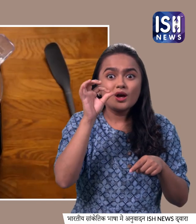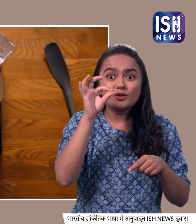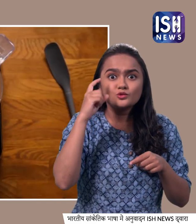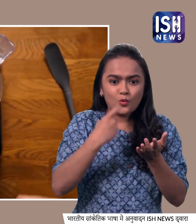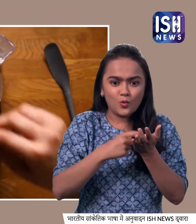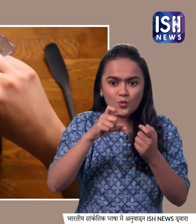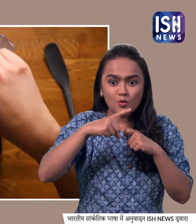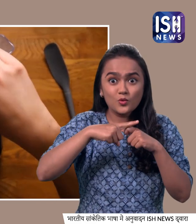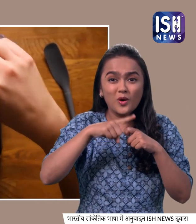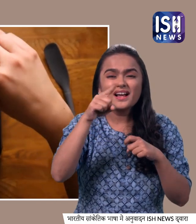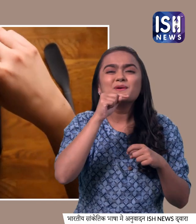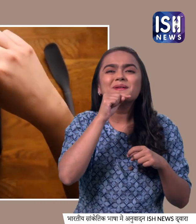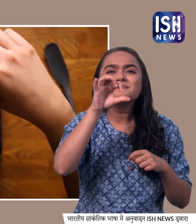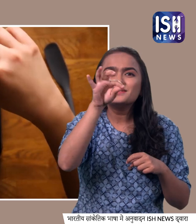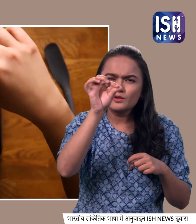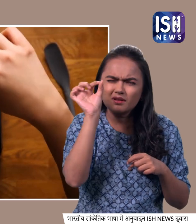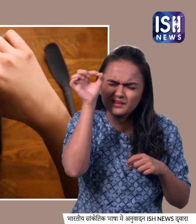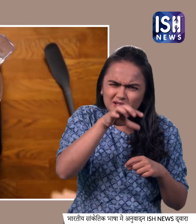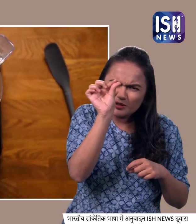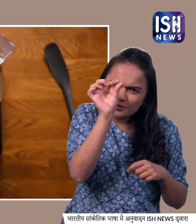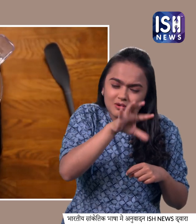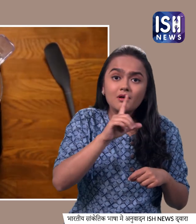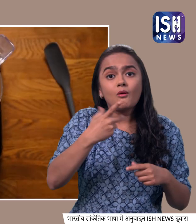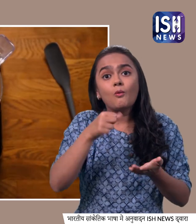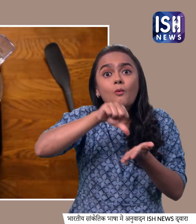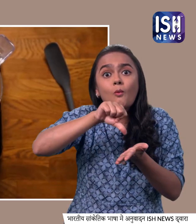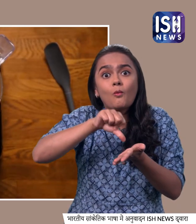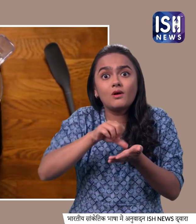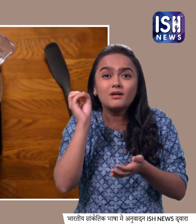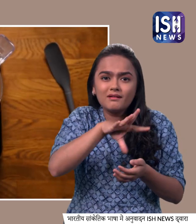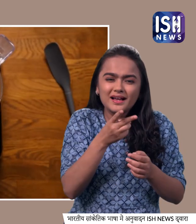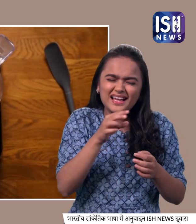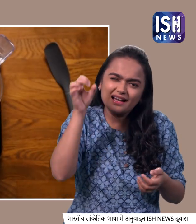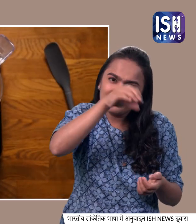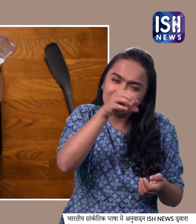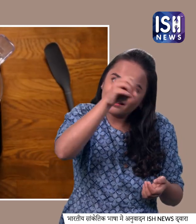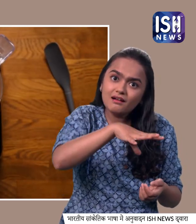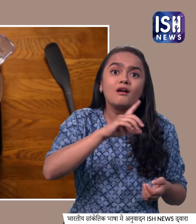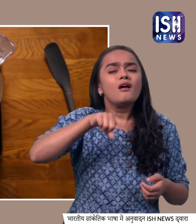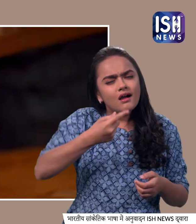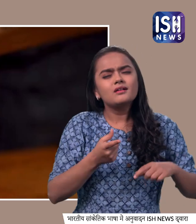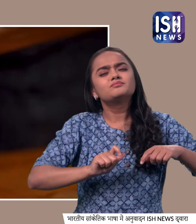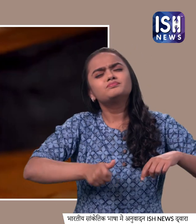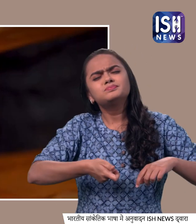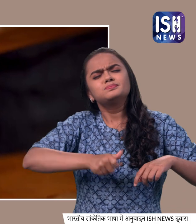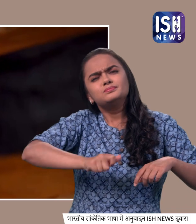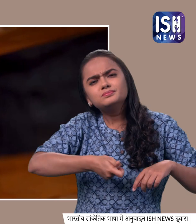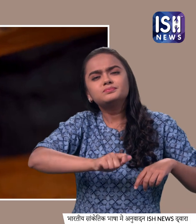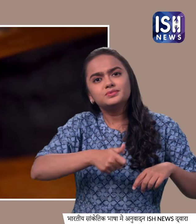salt, or a little jaggery, or a good mix. Then you will remove the butter in a